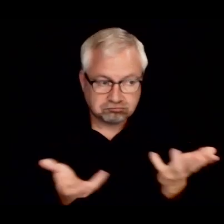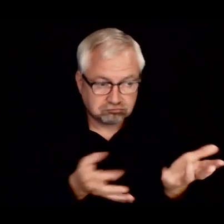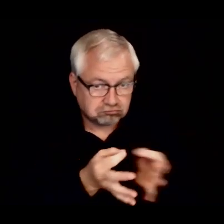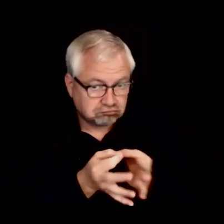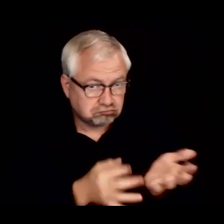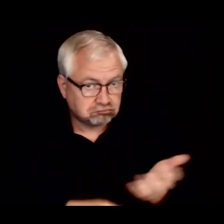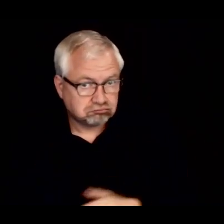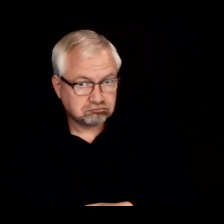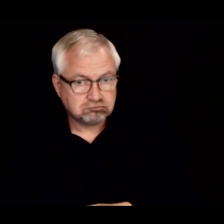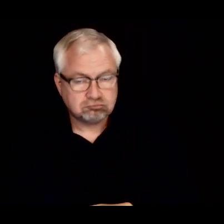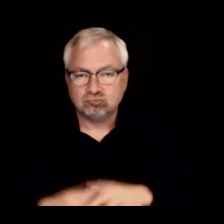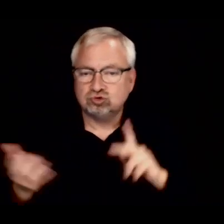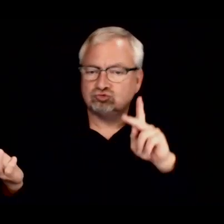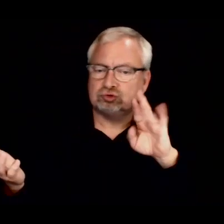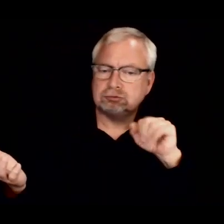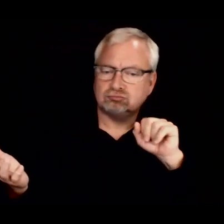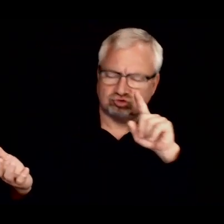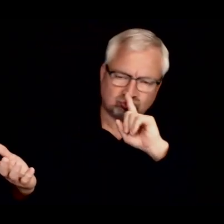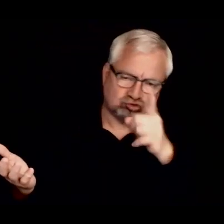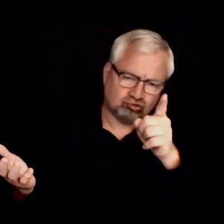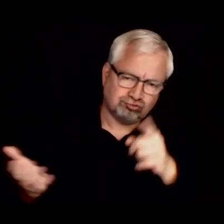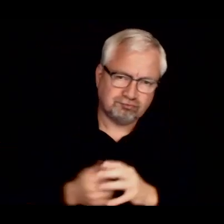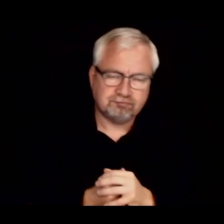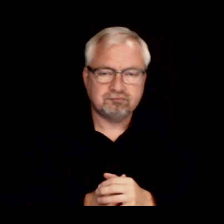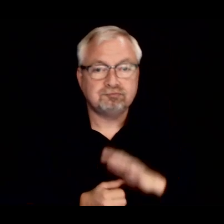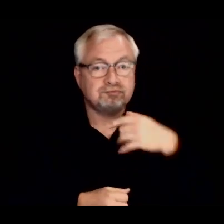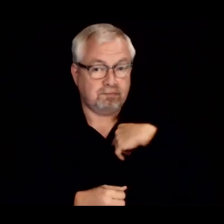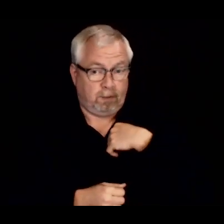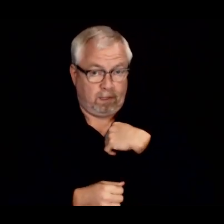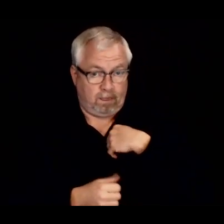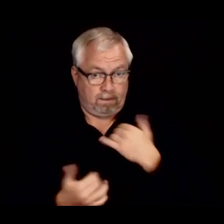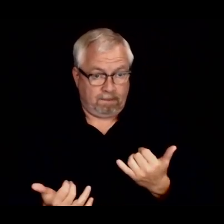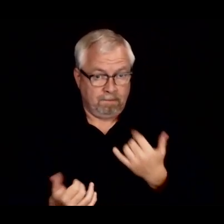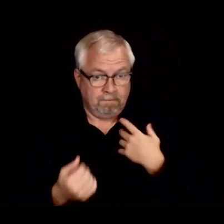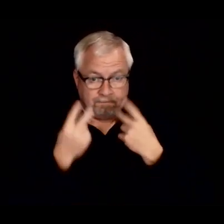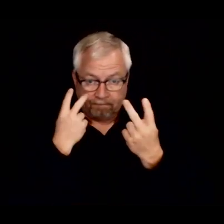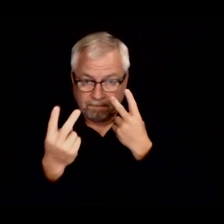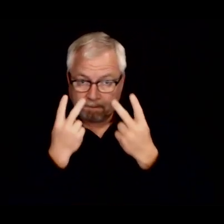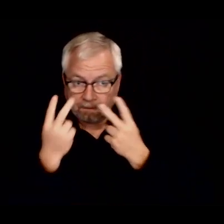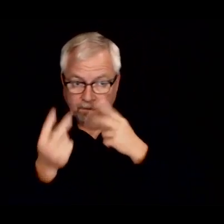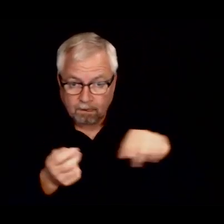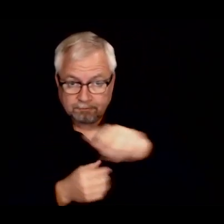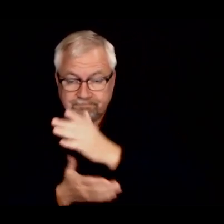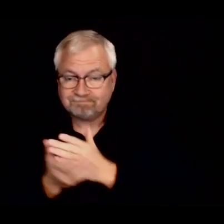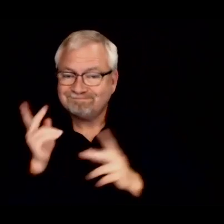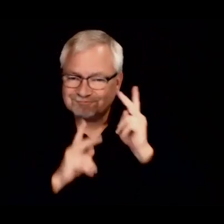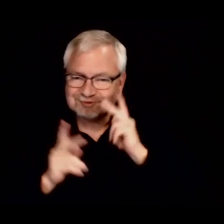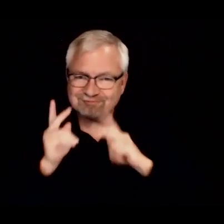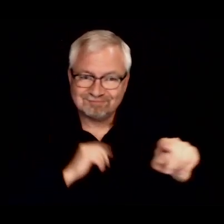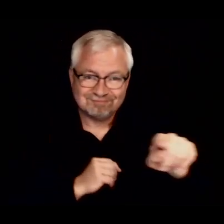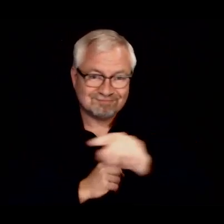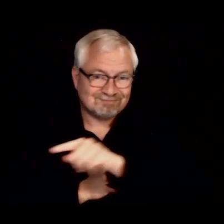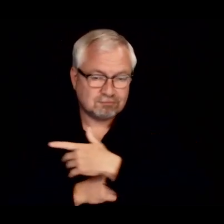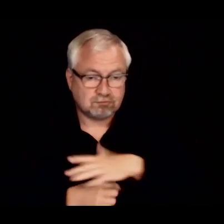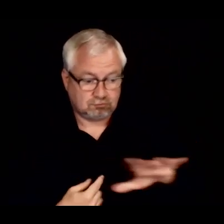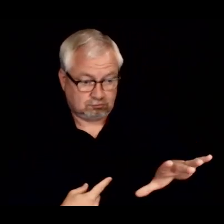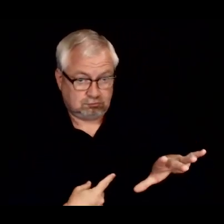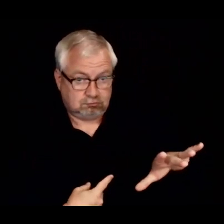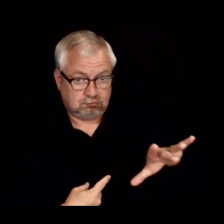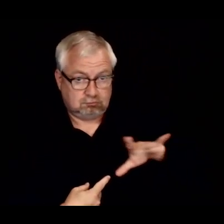Sure. We have seen that some individuals may have a milder illness initially, and